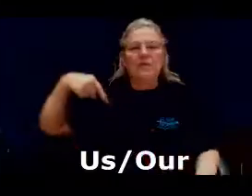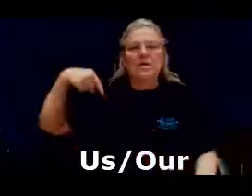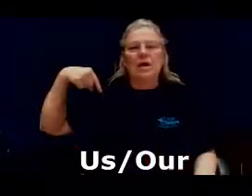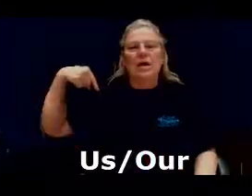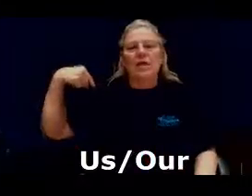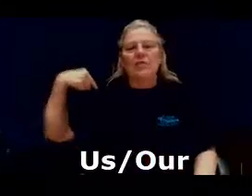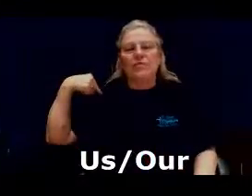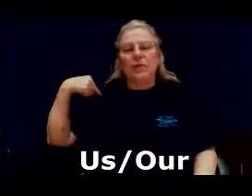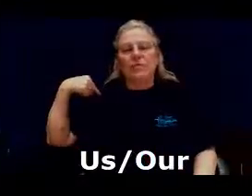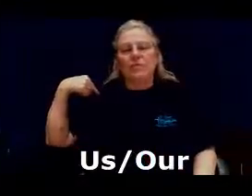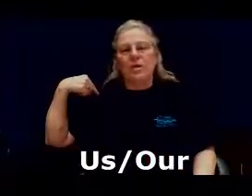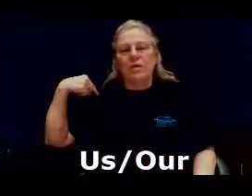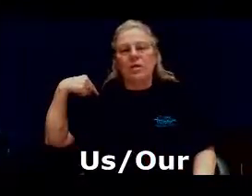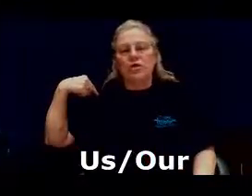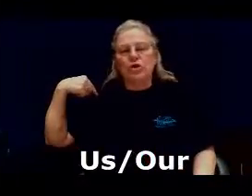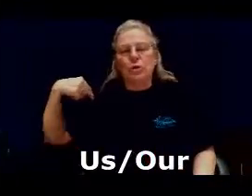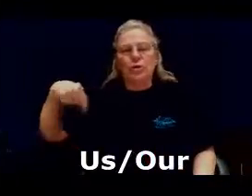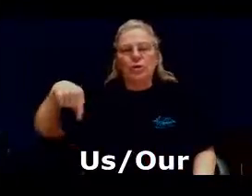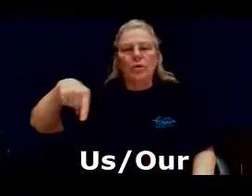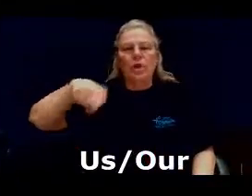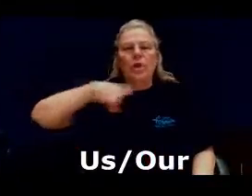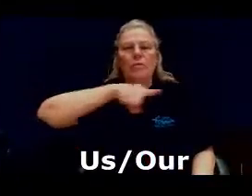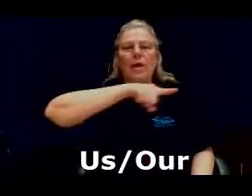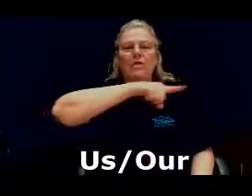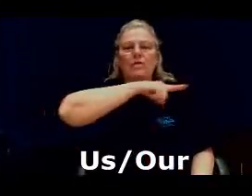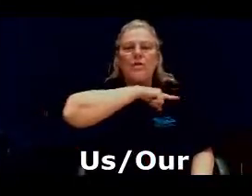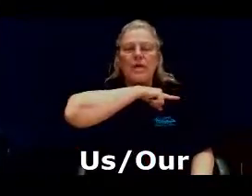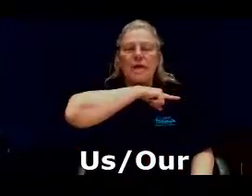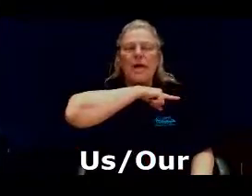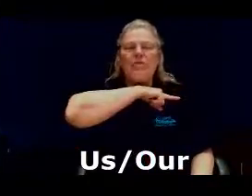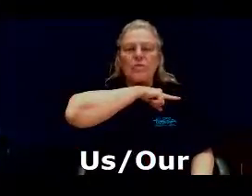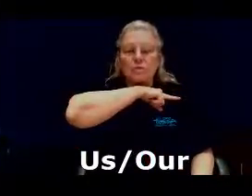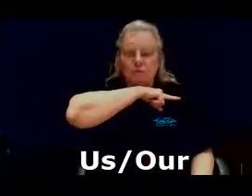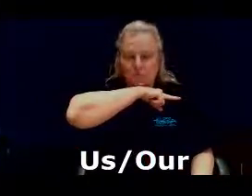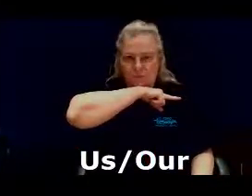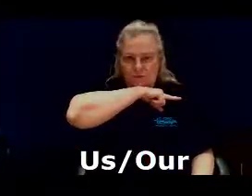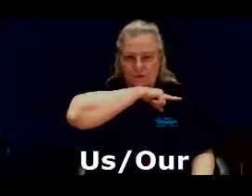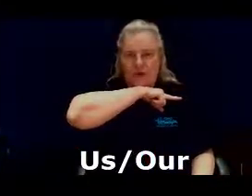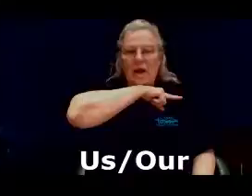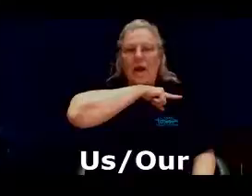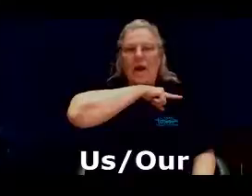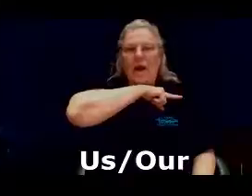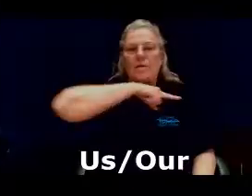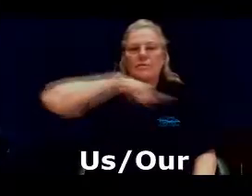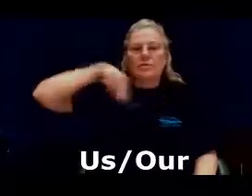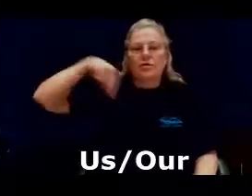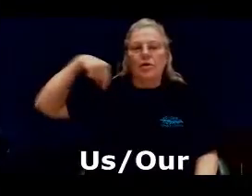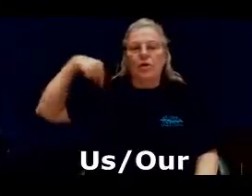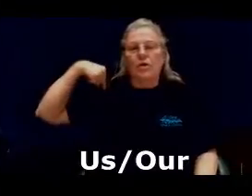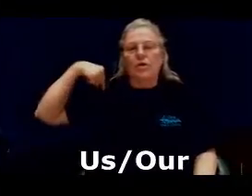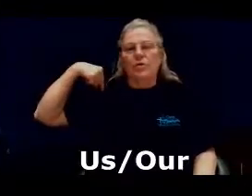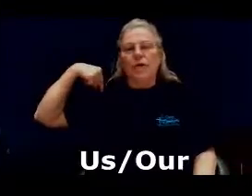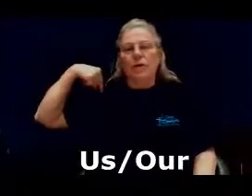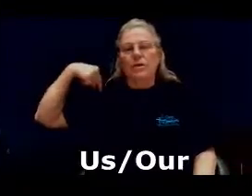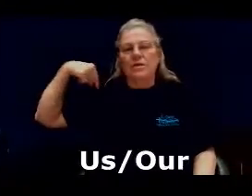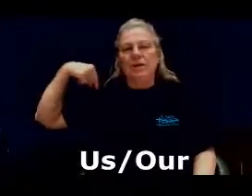Us, from your shoulder around to the other shoulder, starting with your dominant